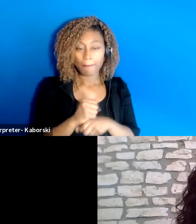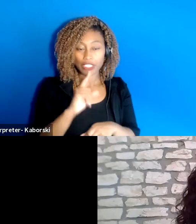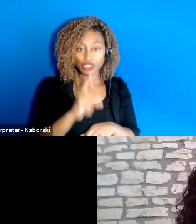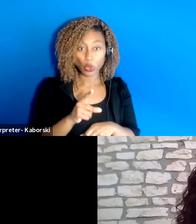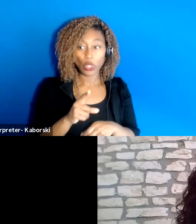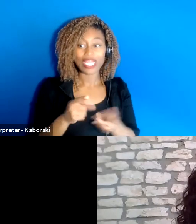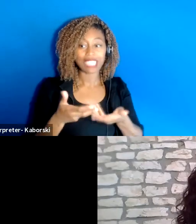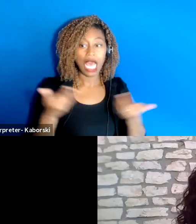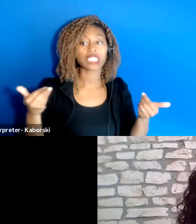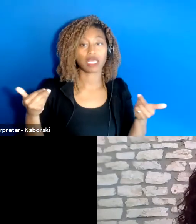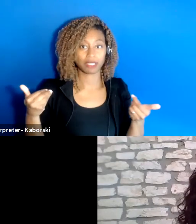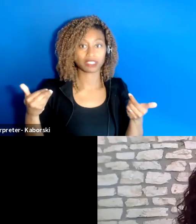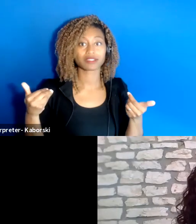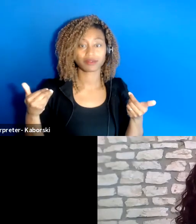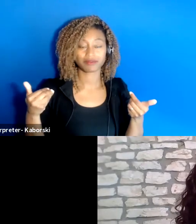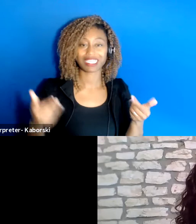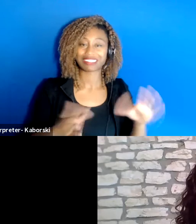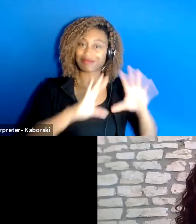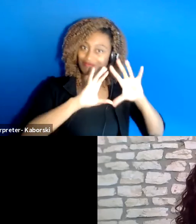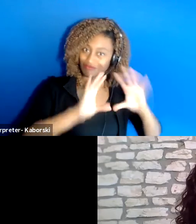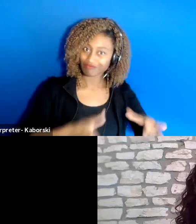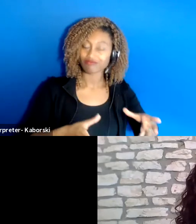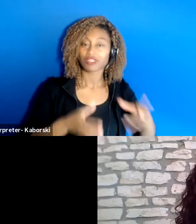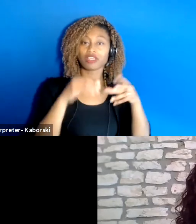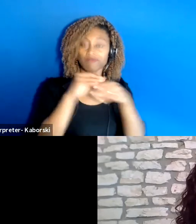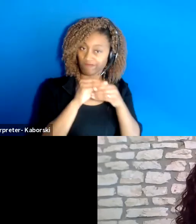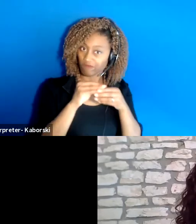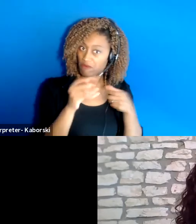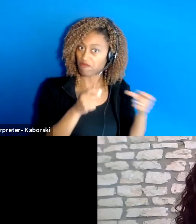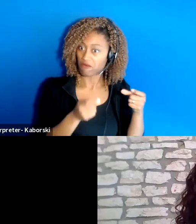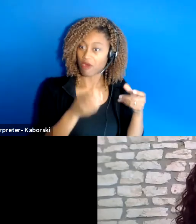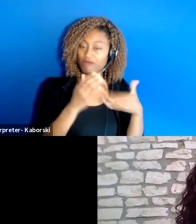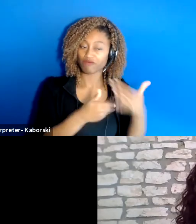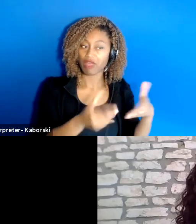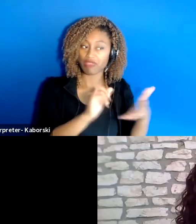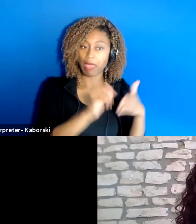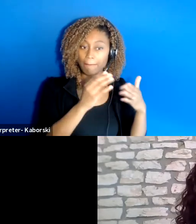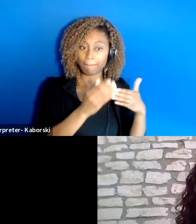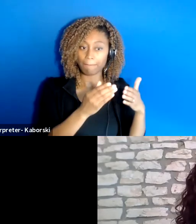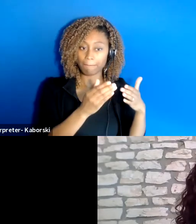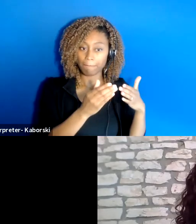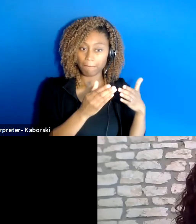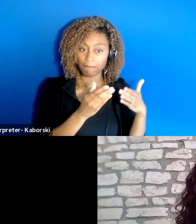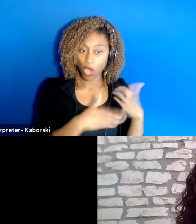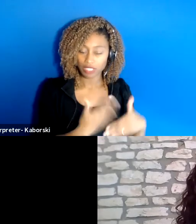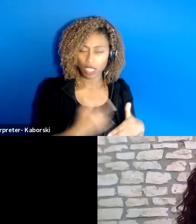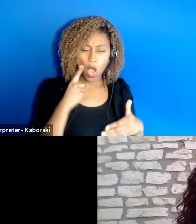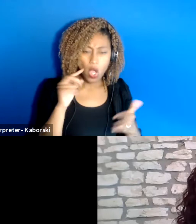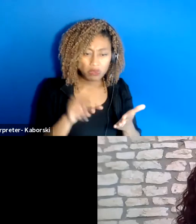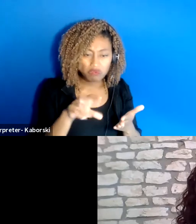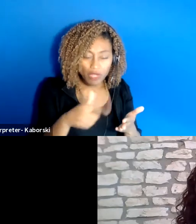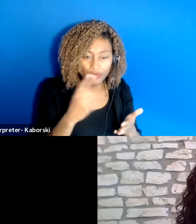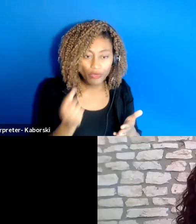autonomy with that process. Looks like we also have another question. It